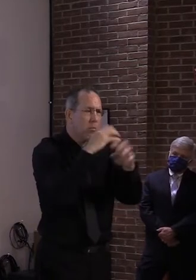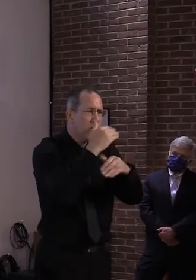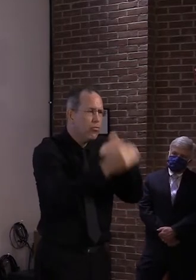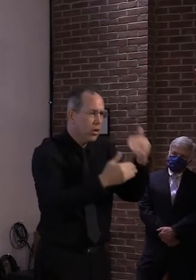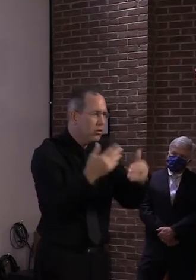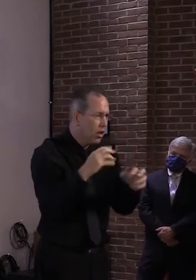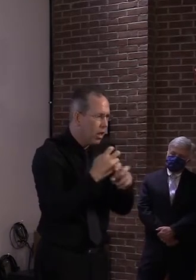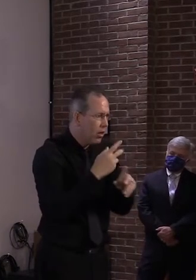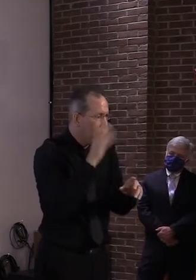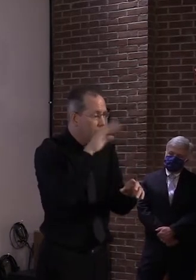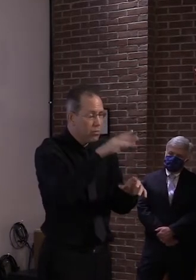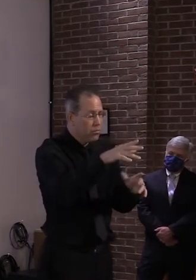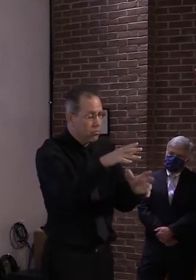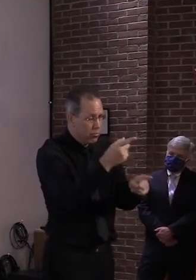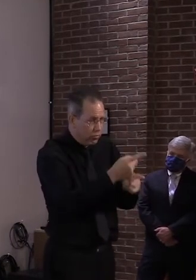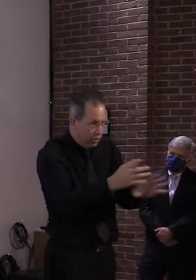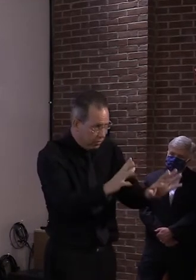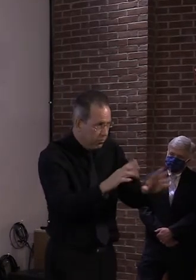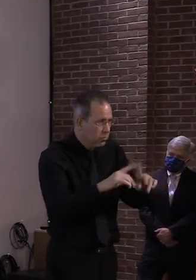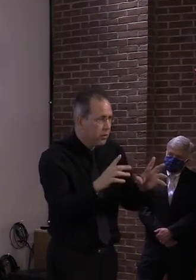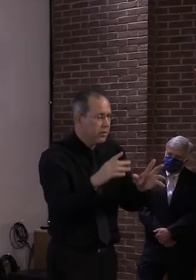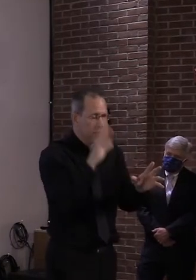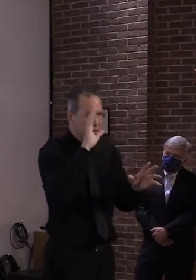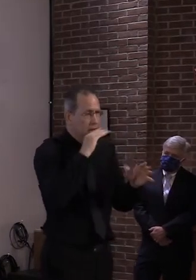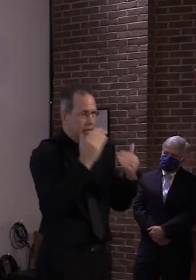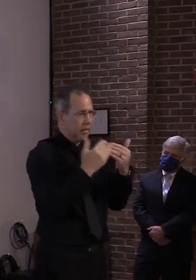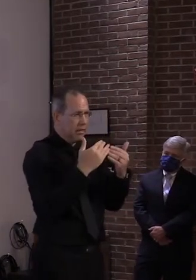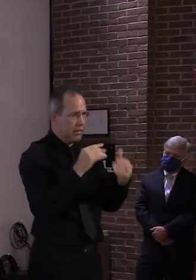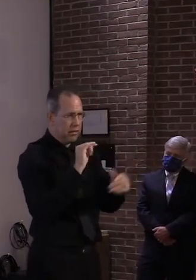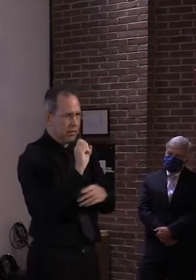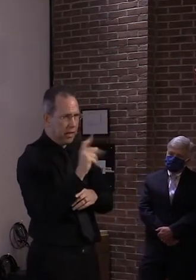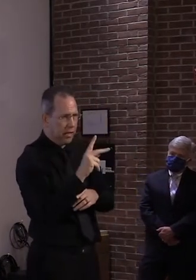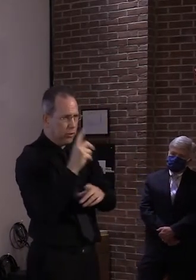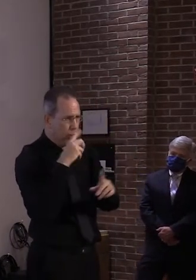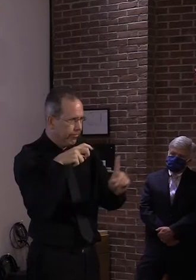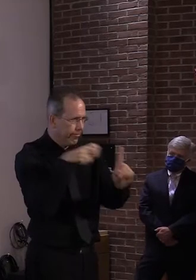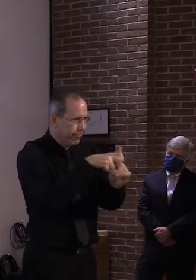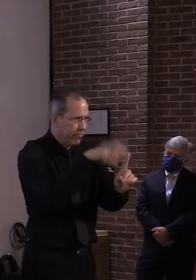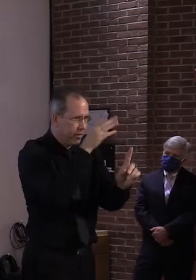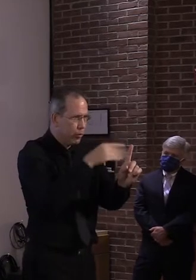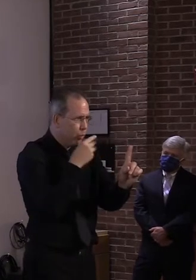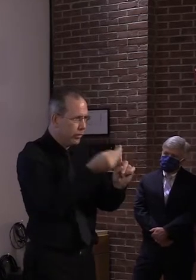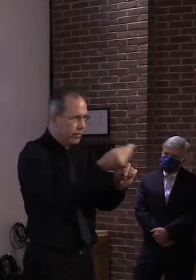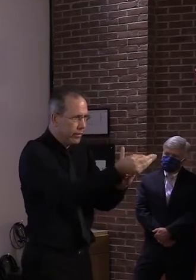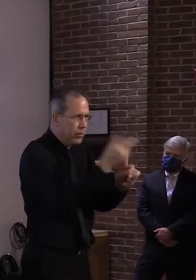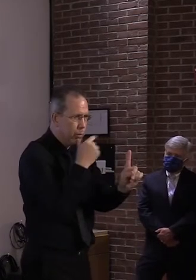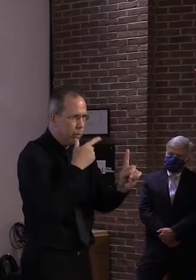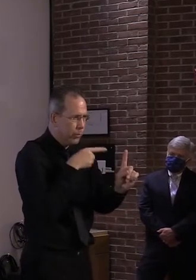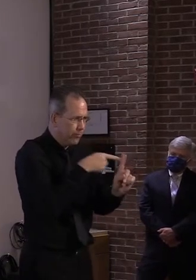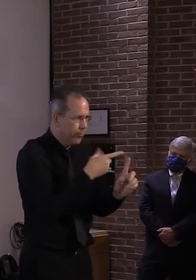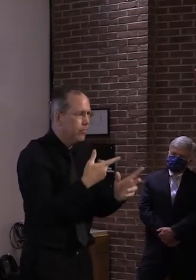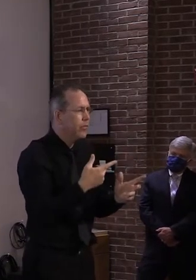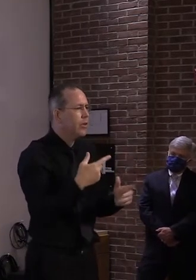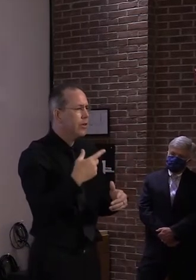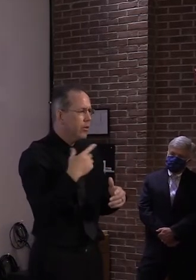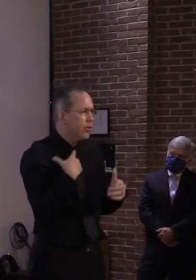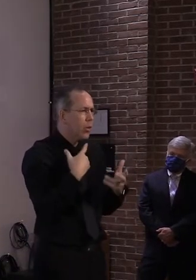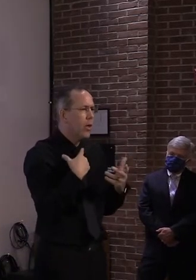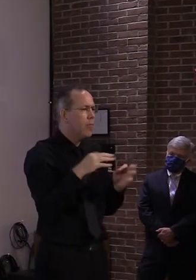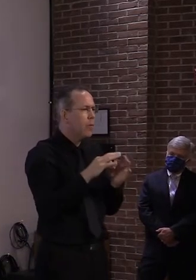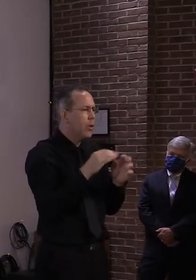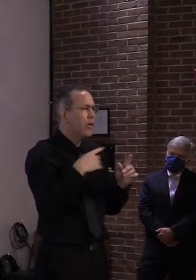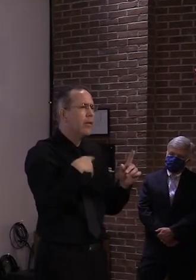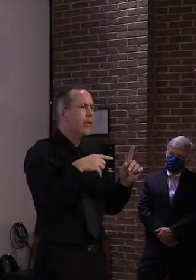an empathetic person who gives an individual time and allows them to process what's going